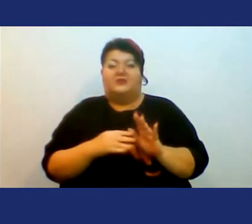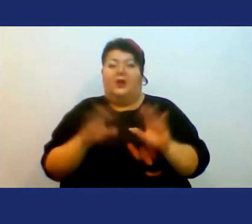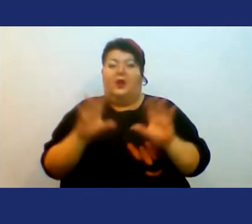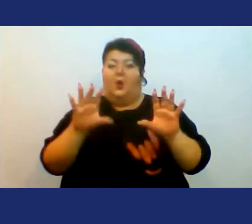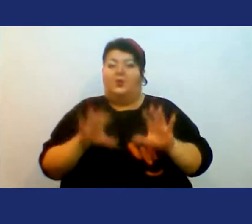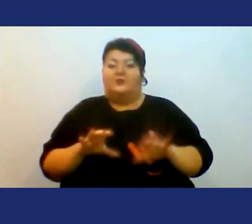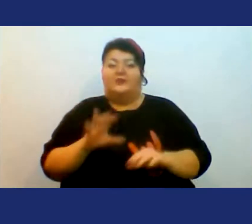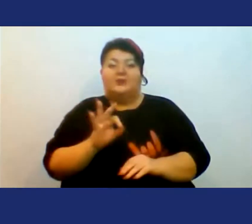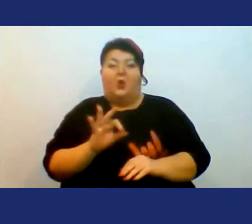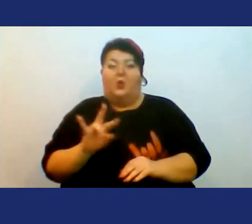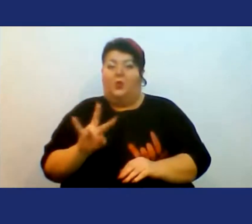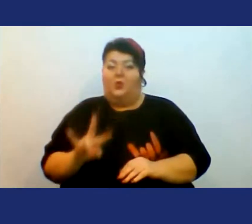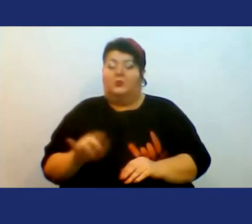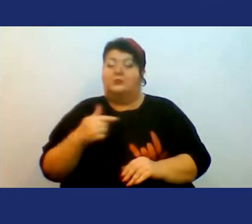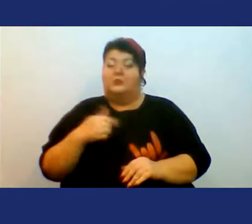provides